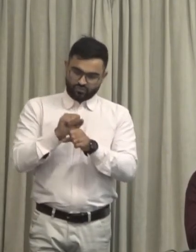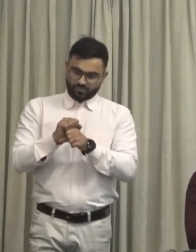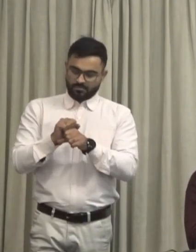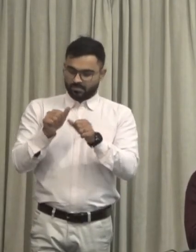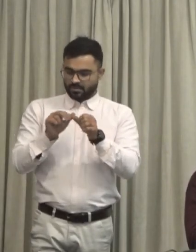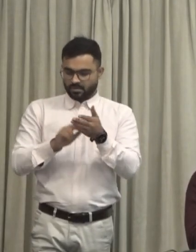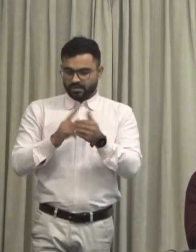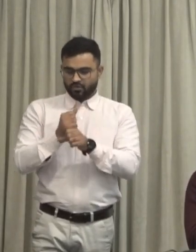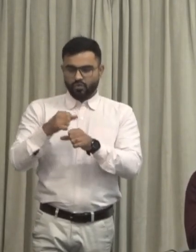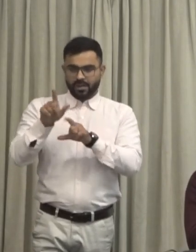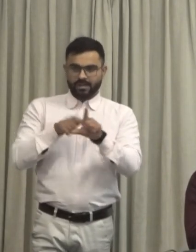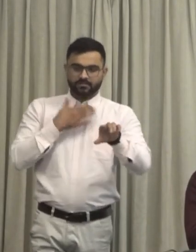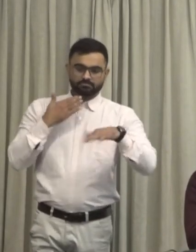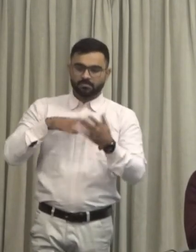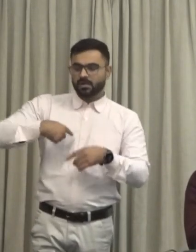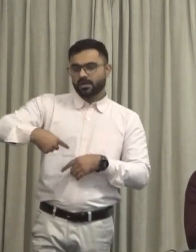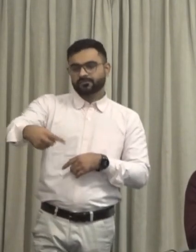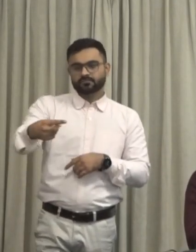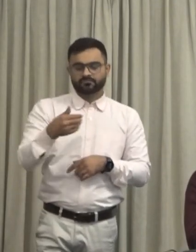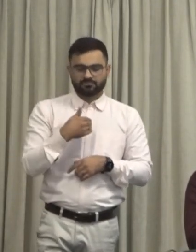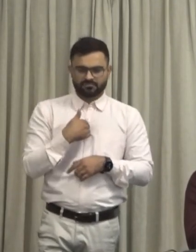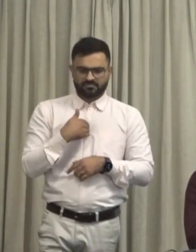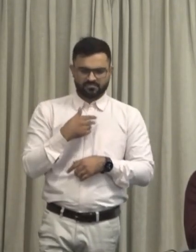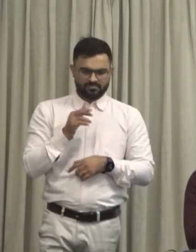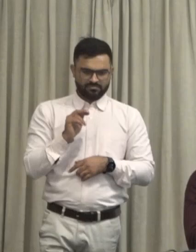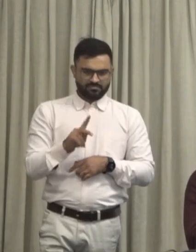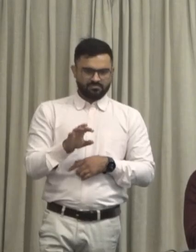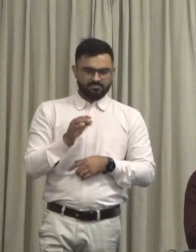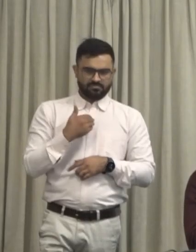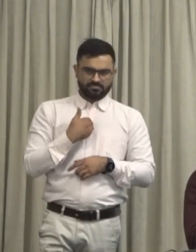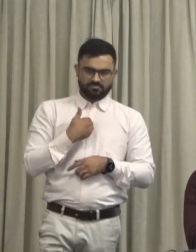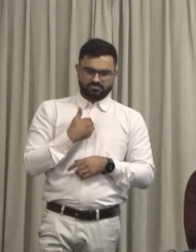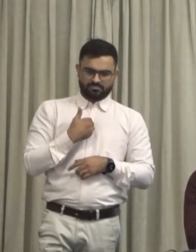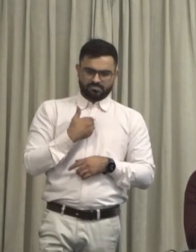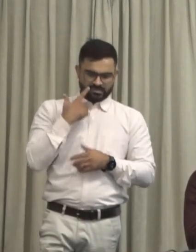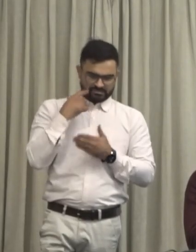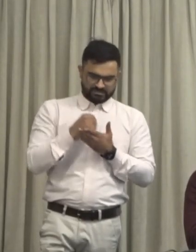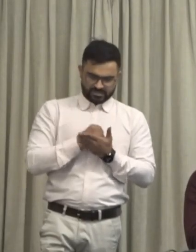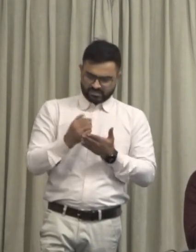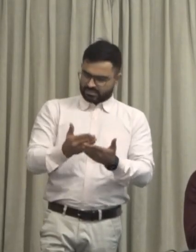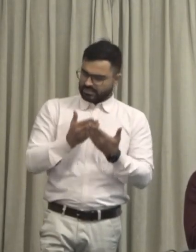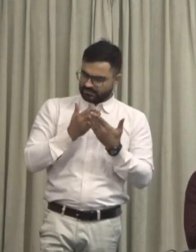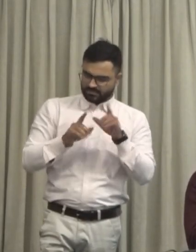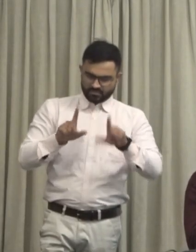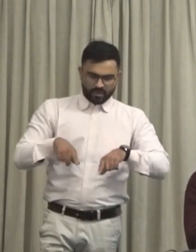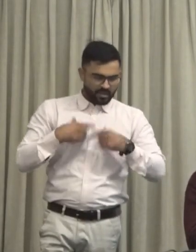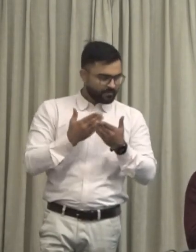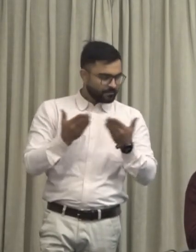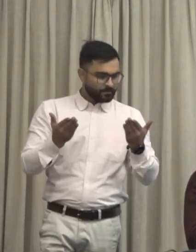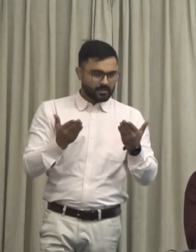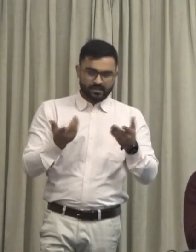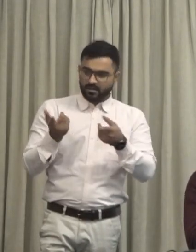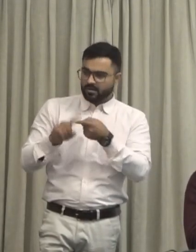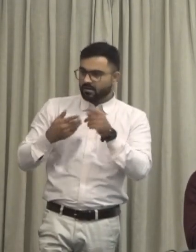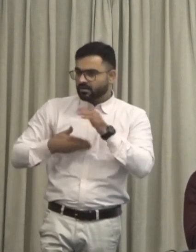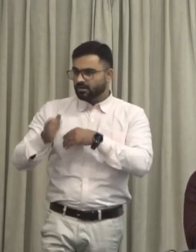oncology for a year, and people were dying every day. And then I was like, okay, I'll try to save everybody's life. Then I went to